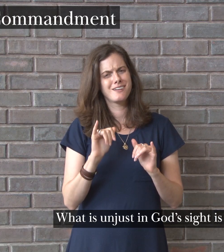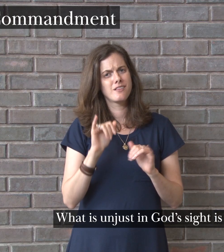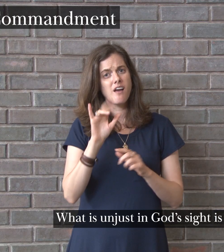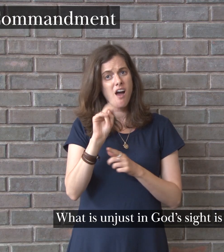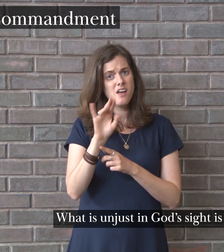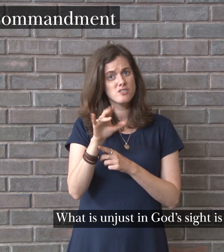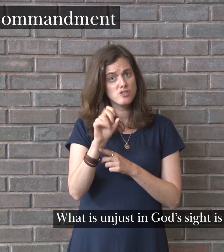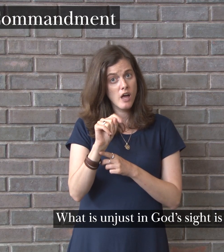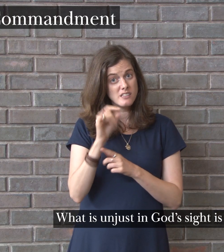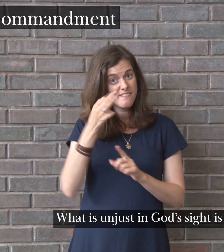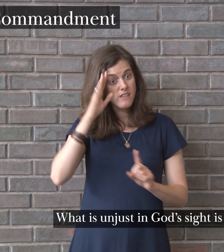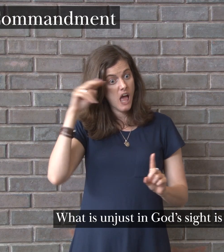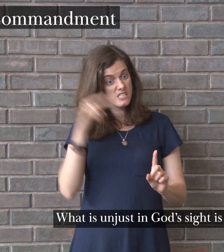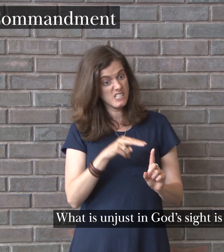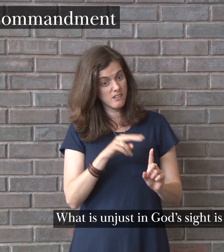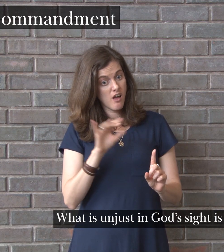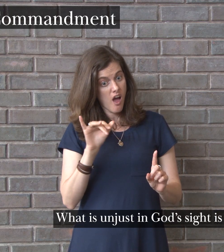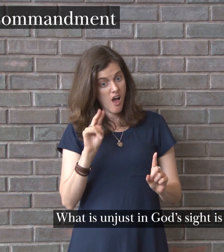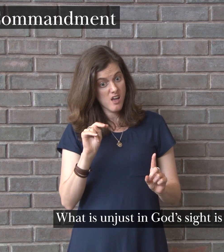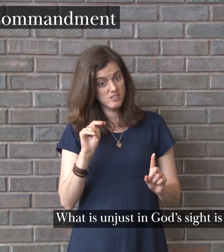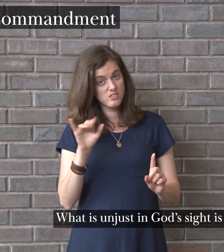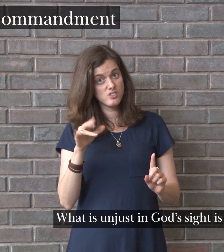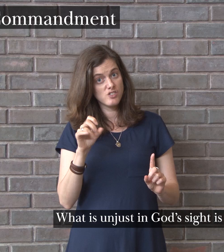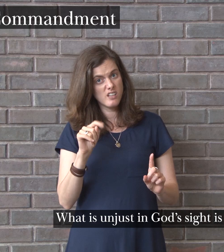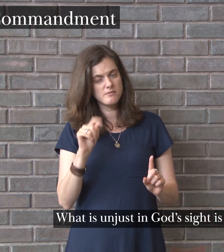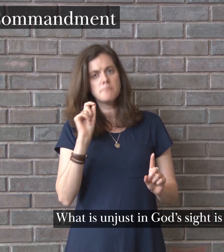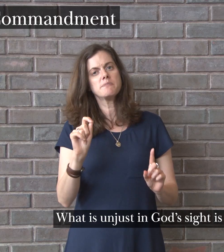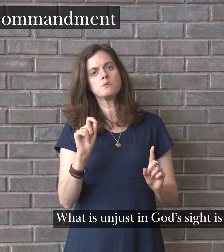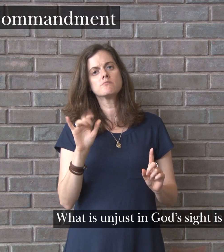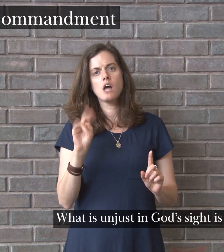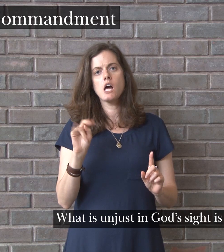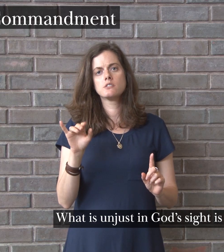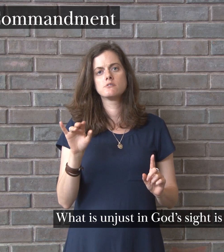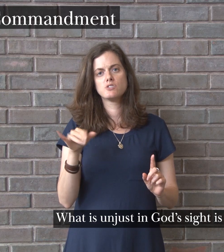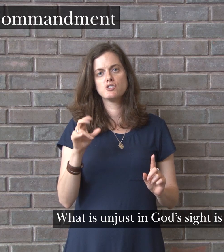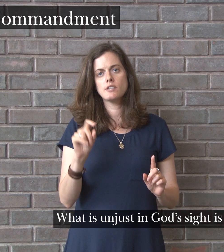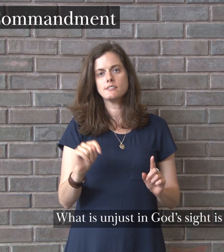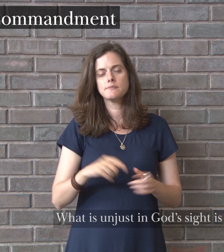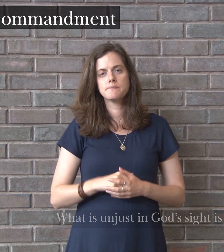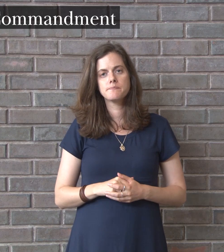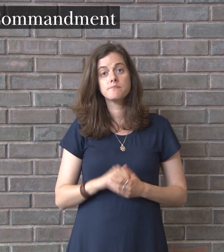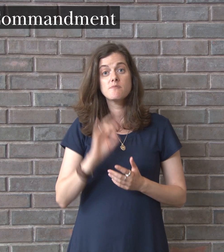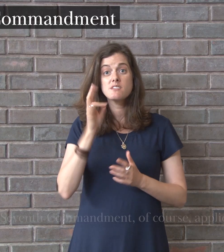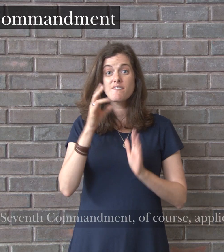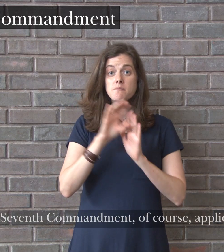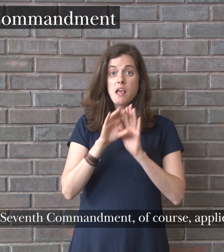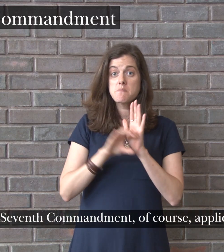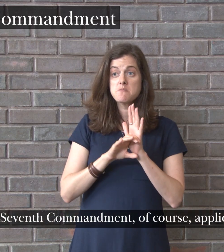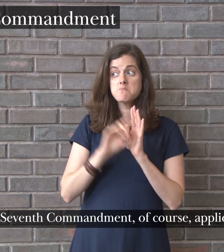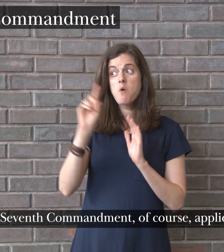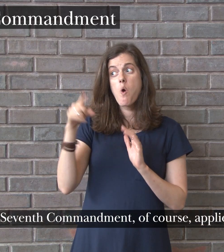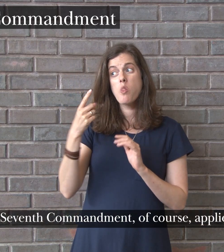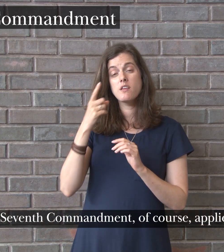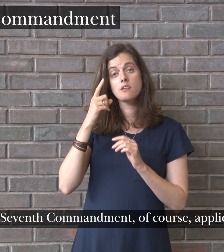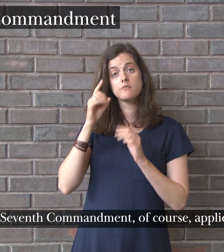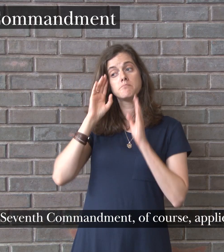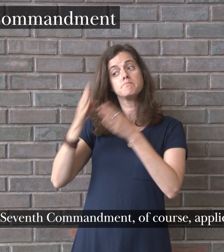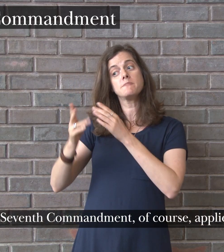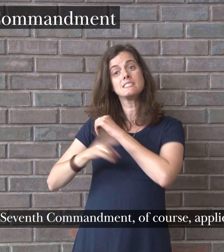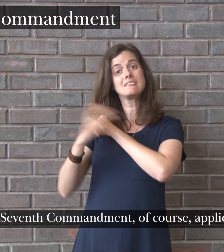What is unjust in God's sight is unjust. The Seventh Commandment, of course, applies